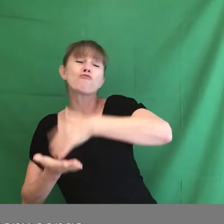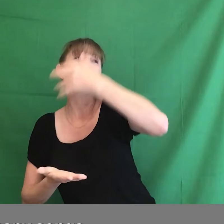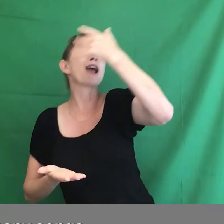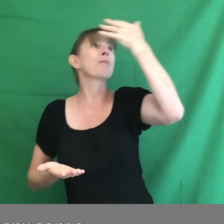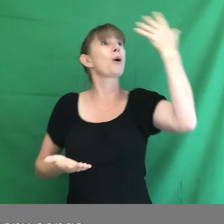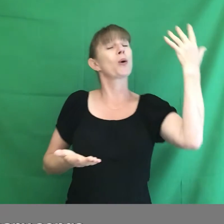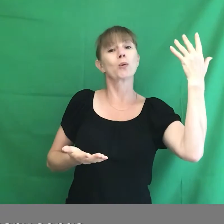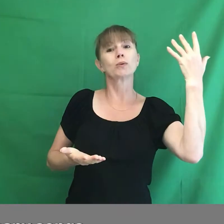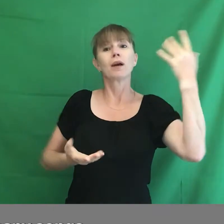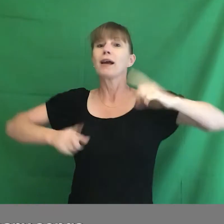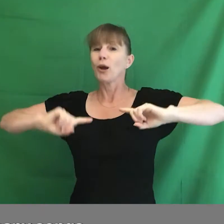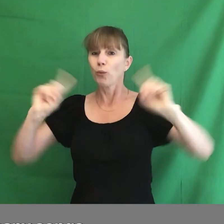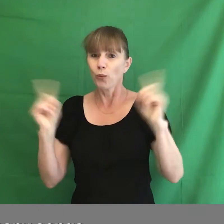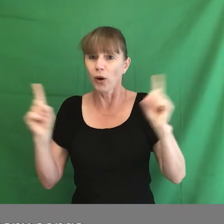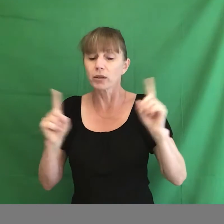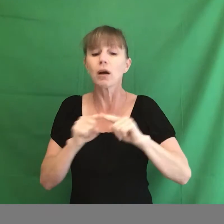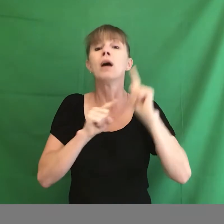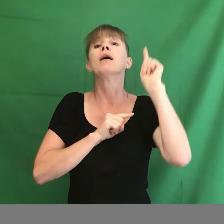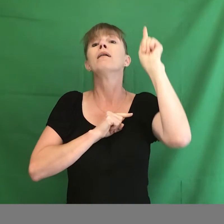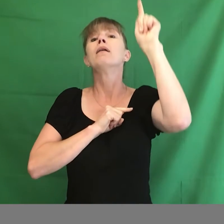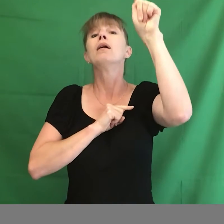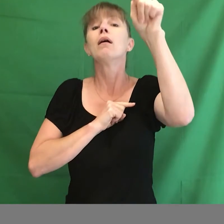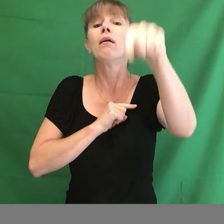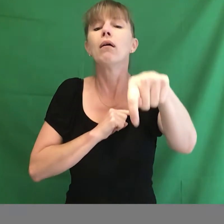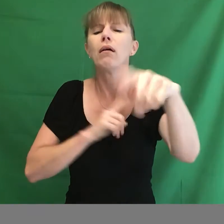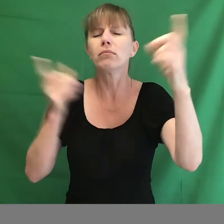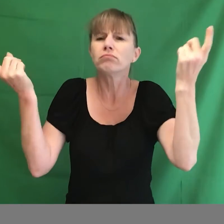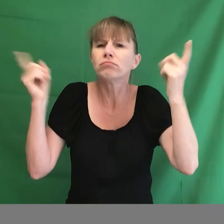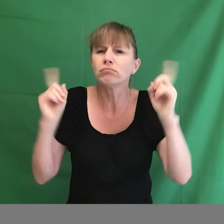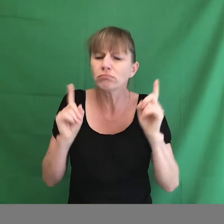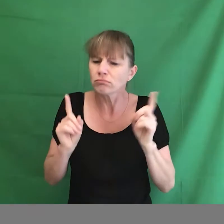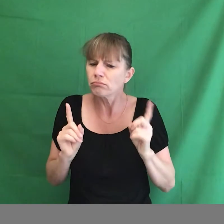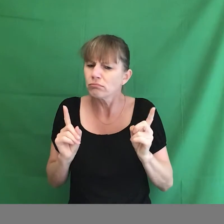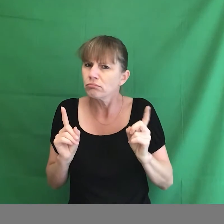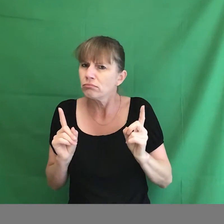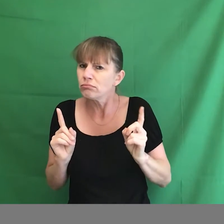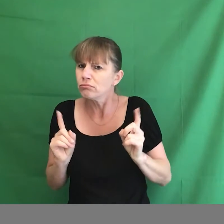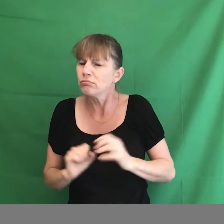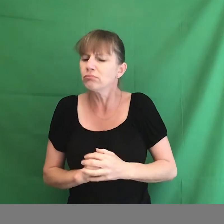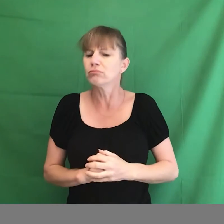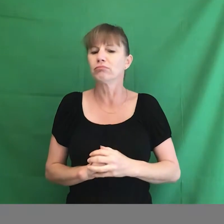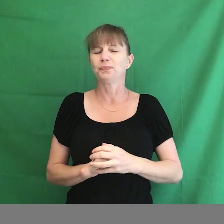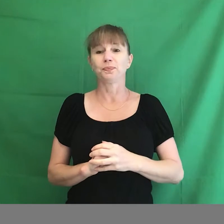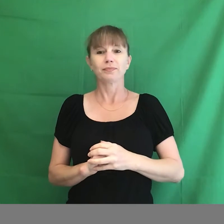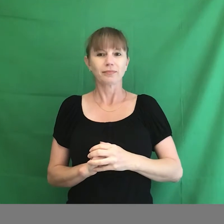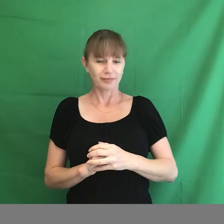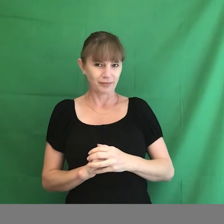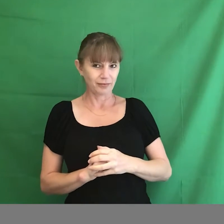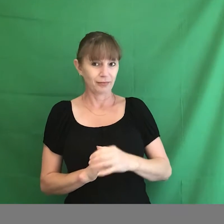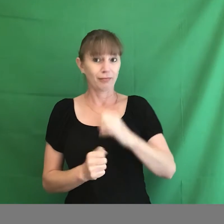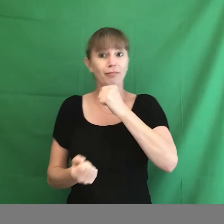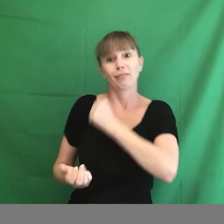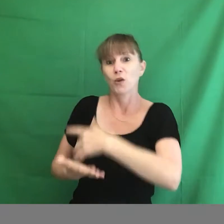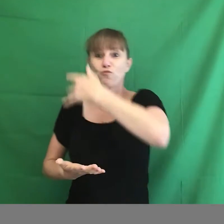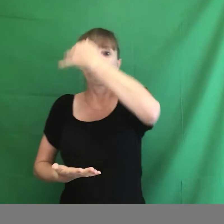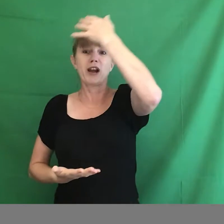songs about rainbows and what's on the other side? Rainbows